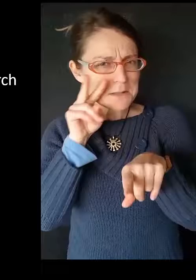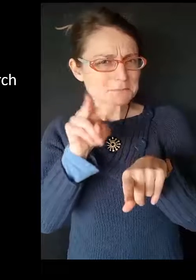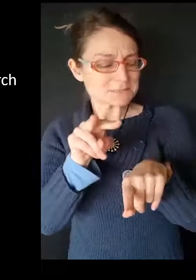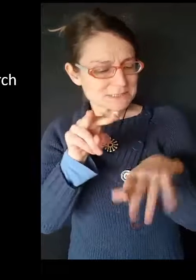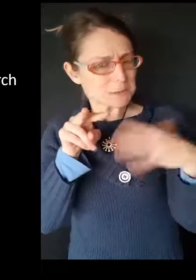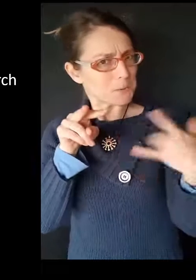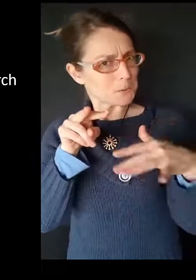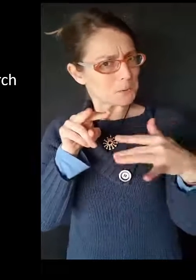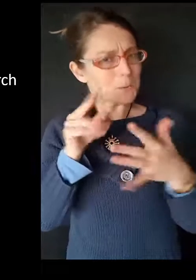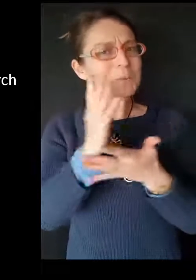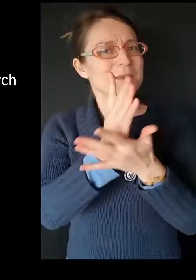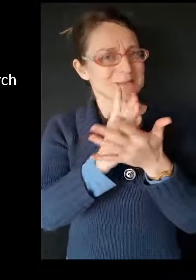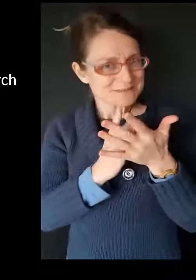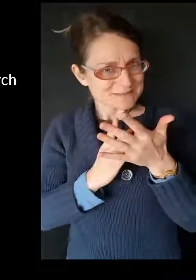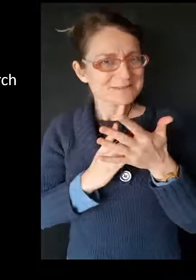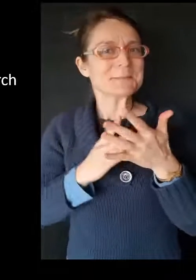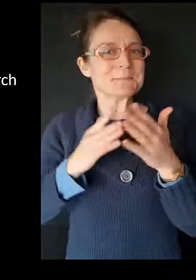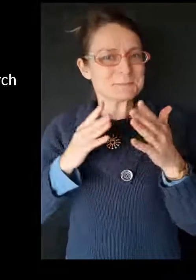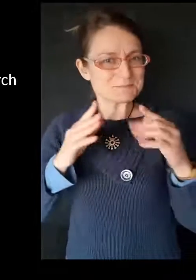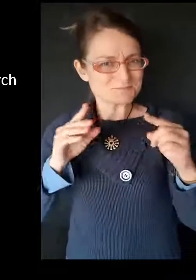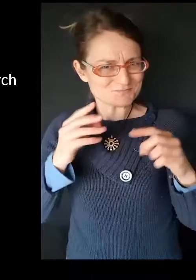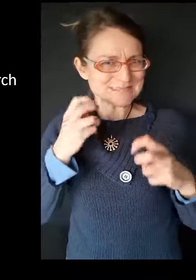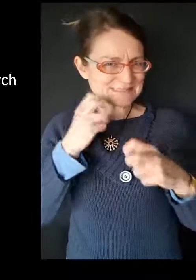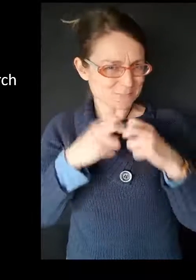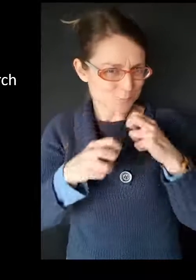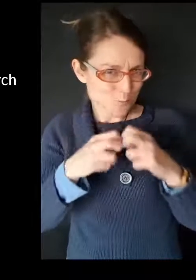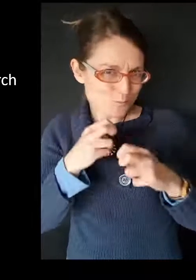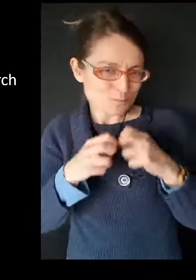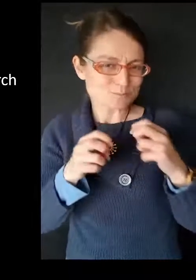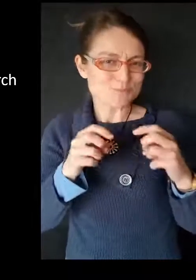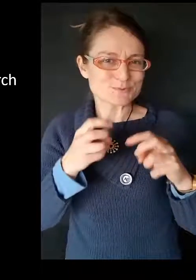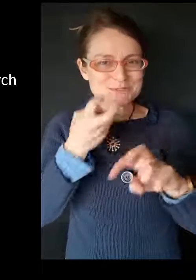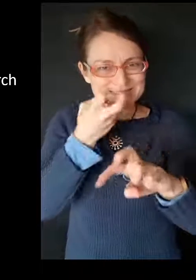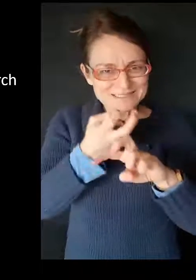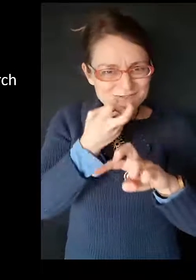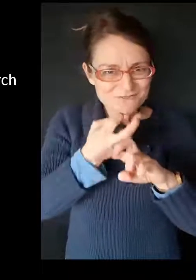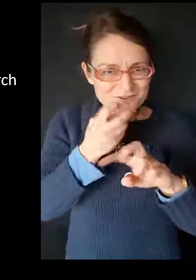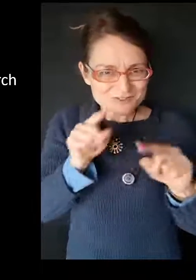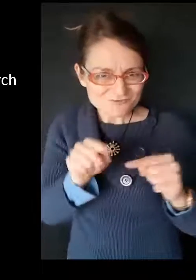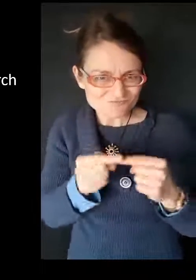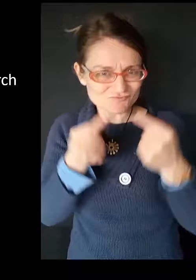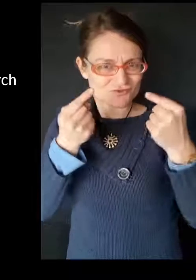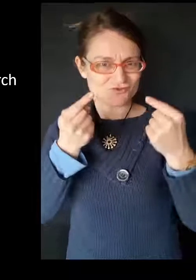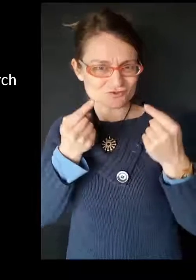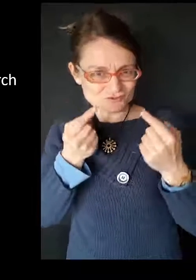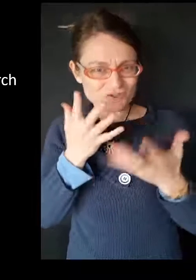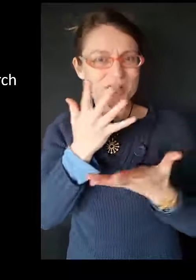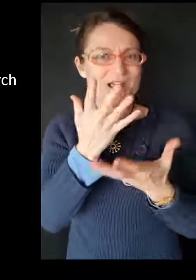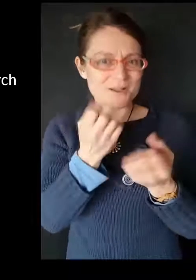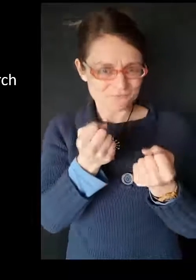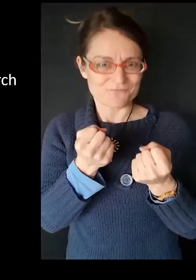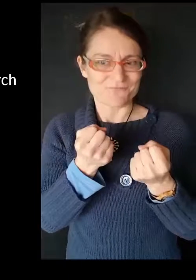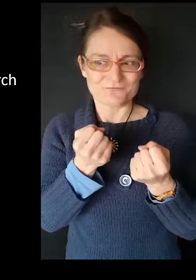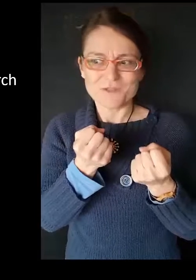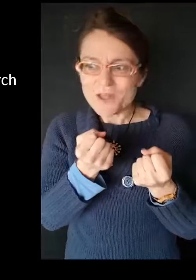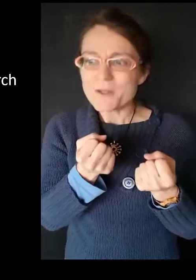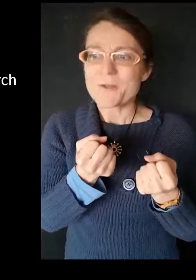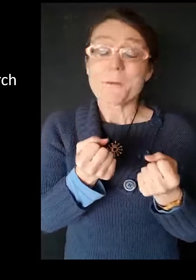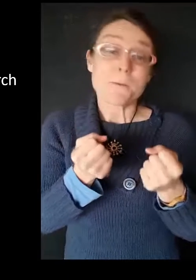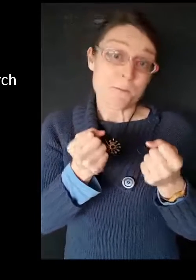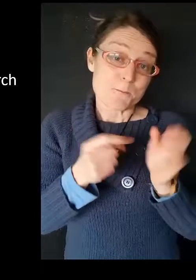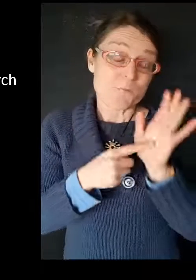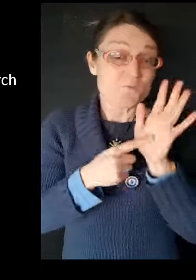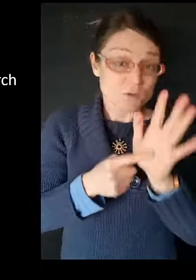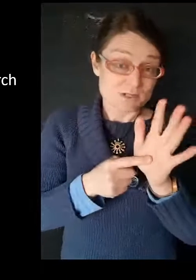wonderful, very positive, and of course at the same time there are some challenges, some difficulties that